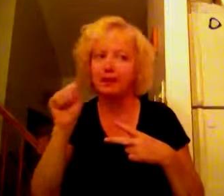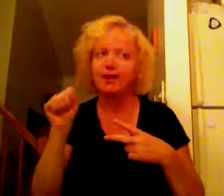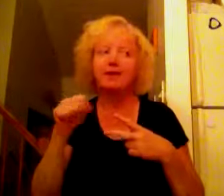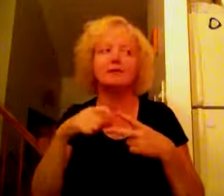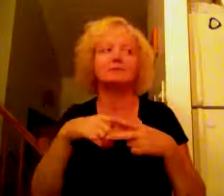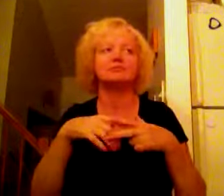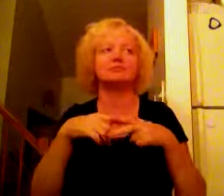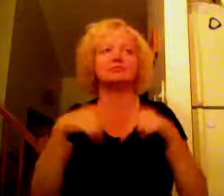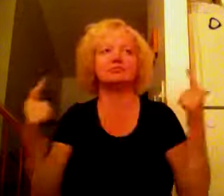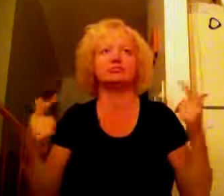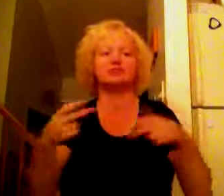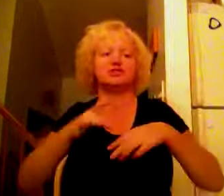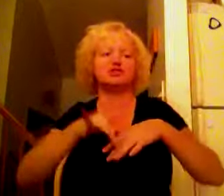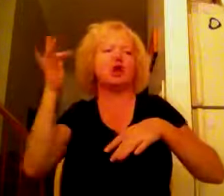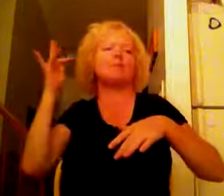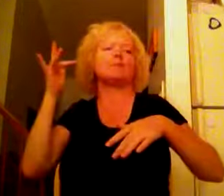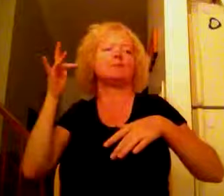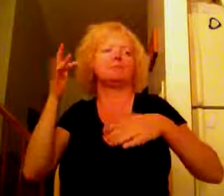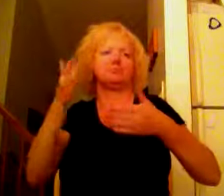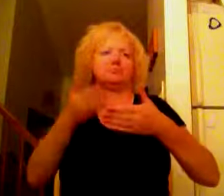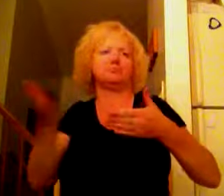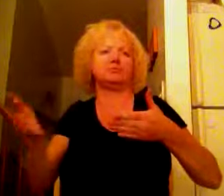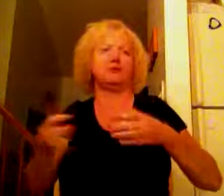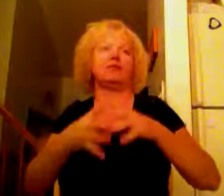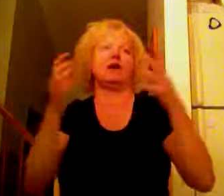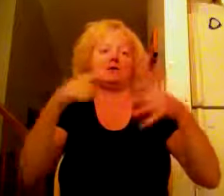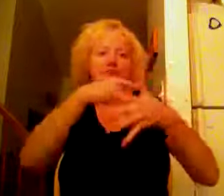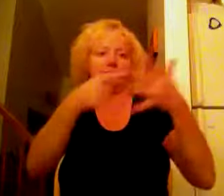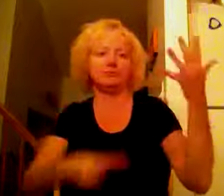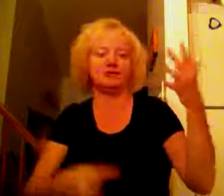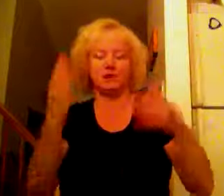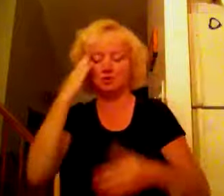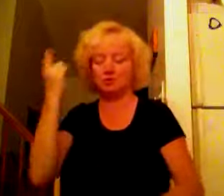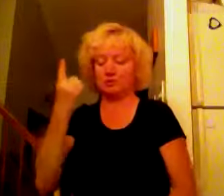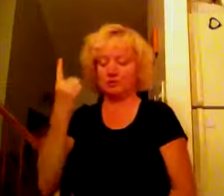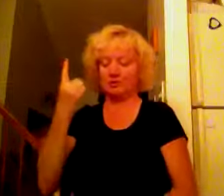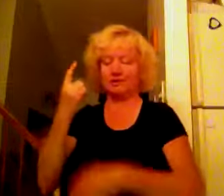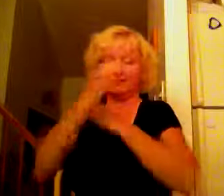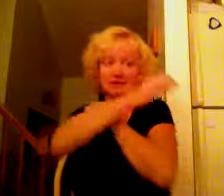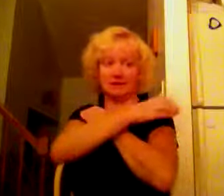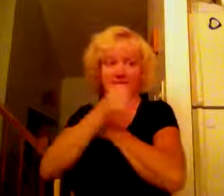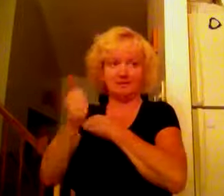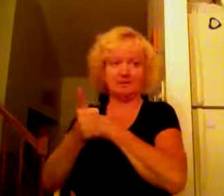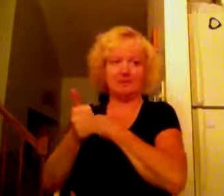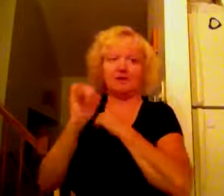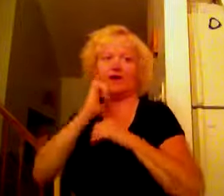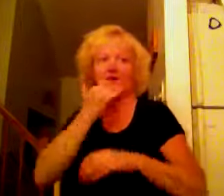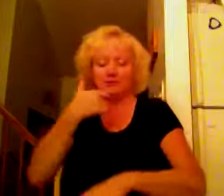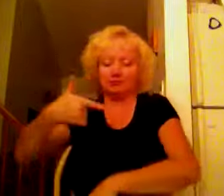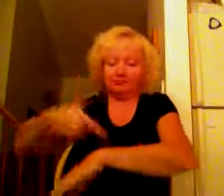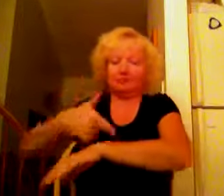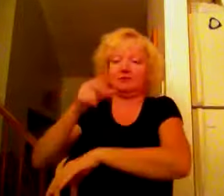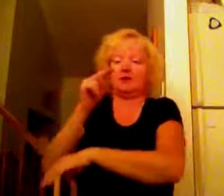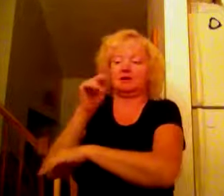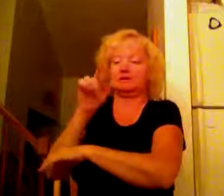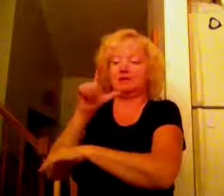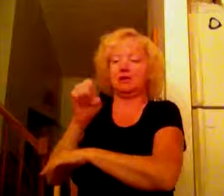sharp objects. I also know somebody in the clinic that was stuck with the needle, and the patient was HIV